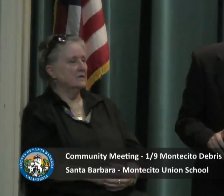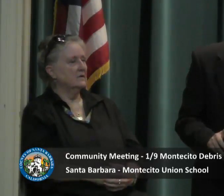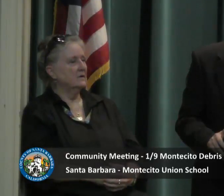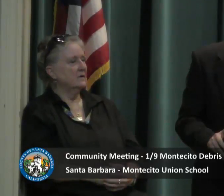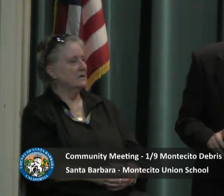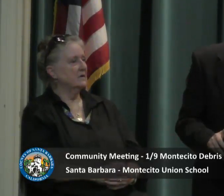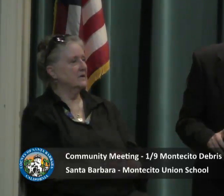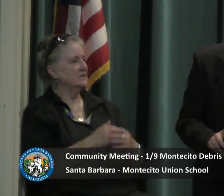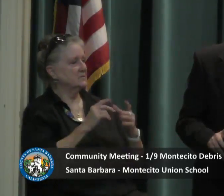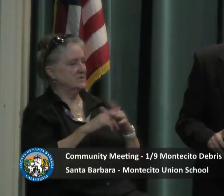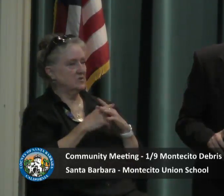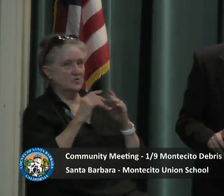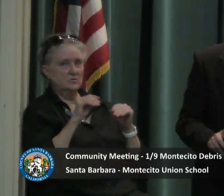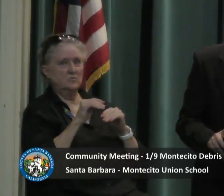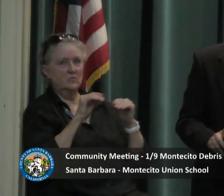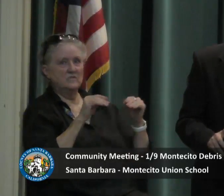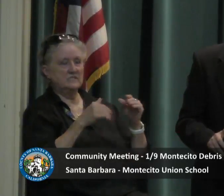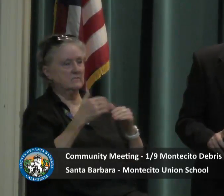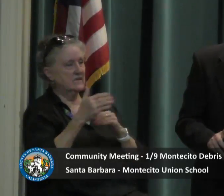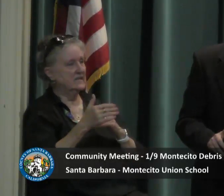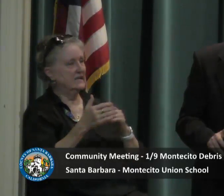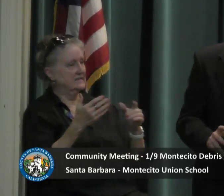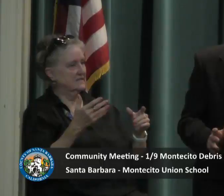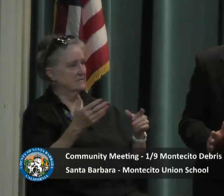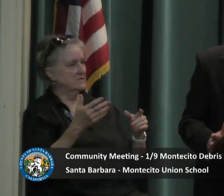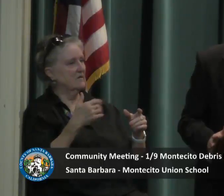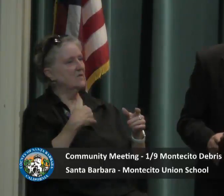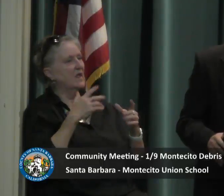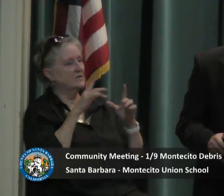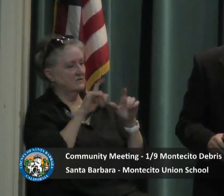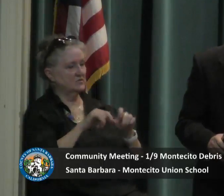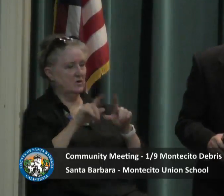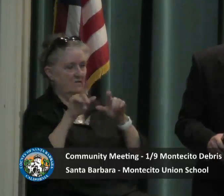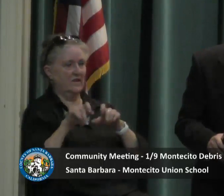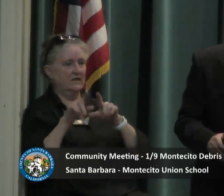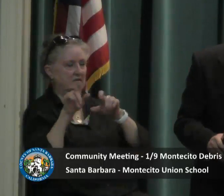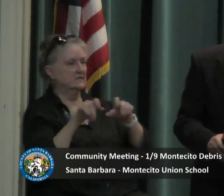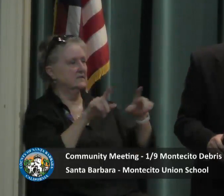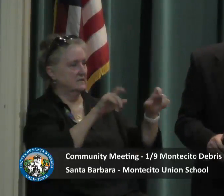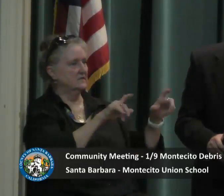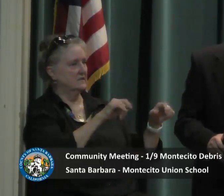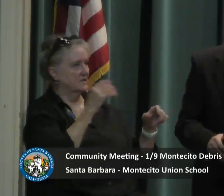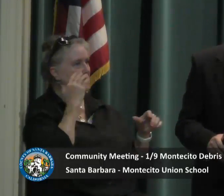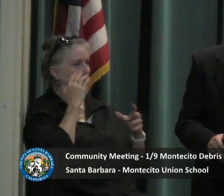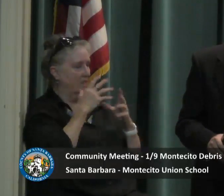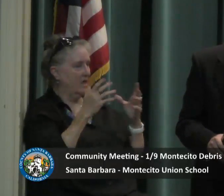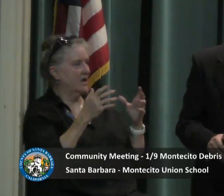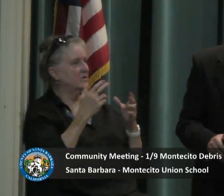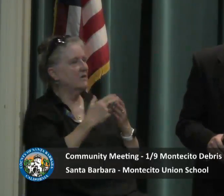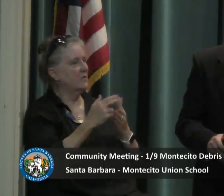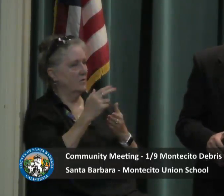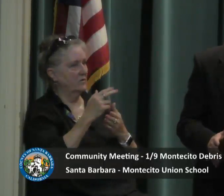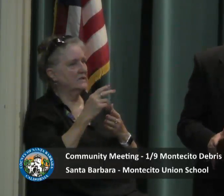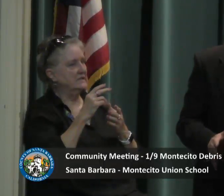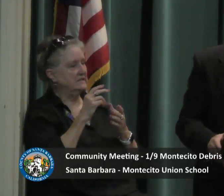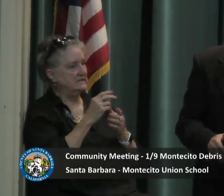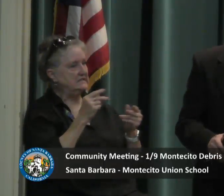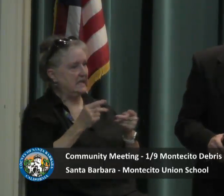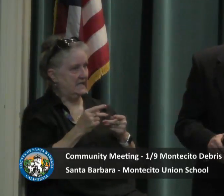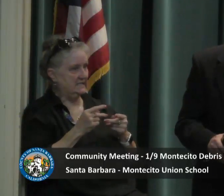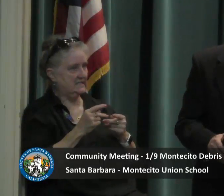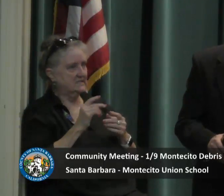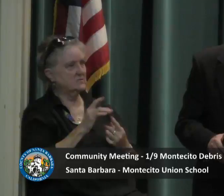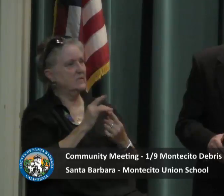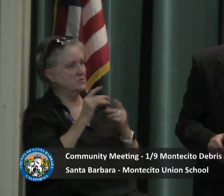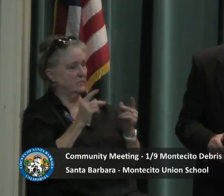As we start to move into some of the next steps, we have a lot of surveying to do. We know that there are a lot of sites and a lot of very